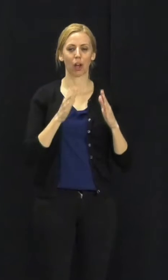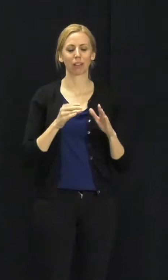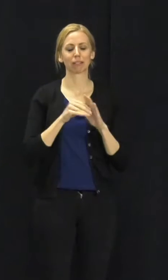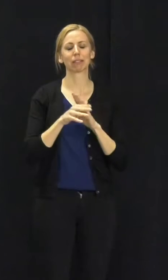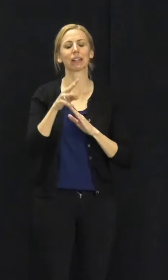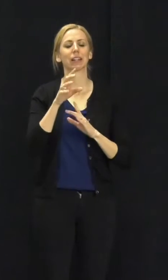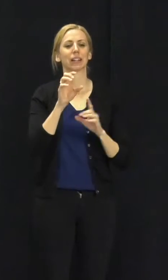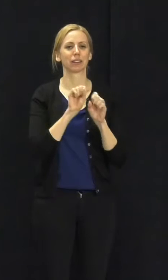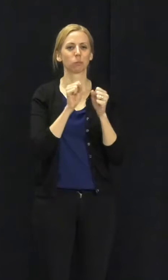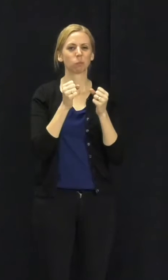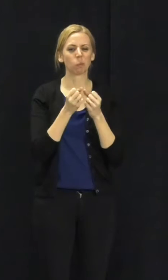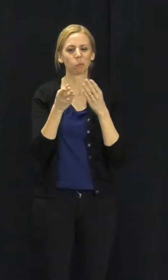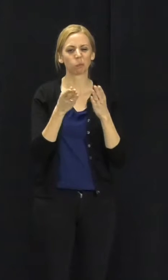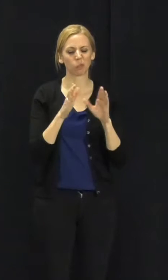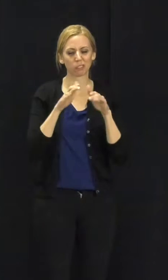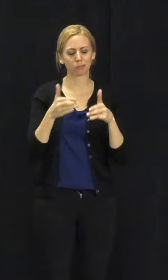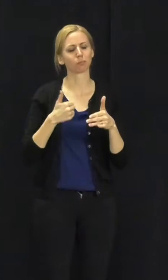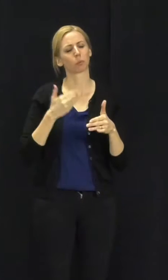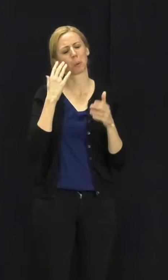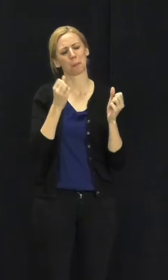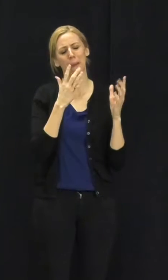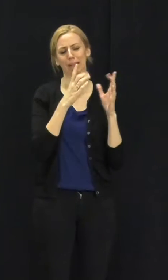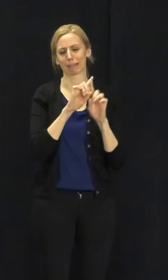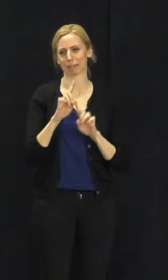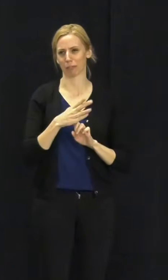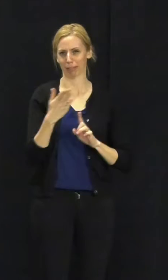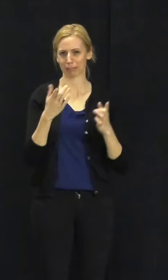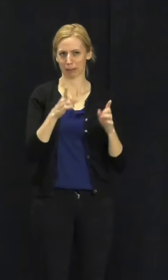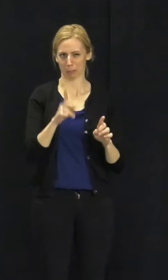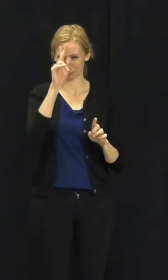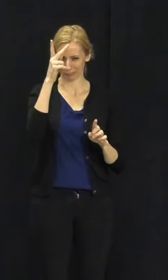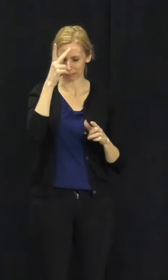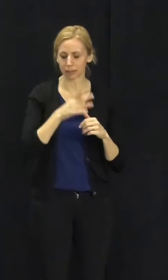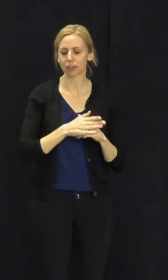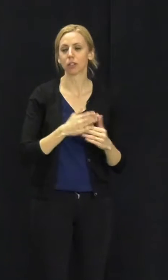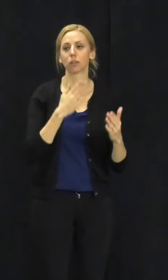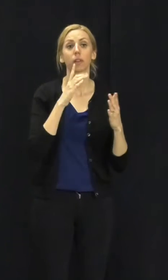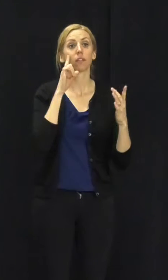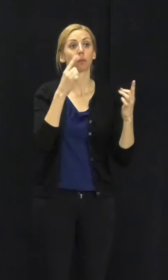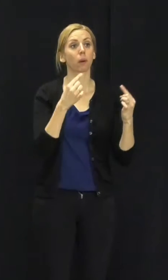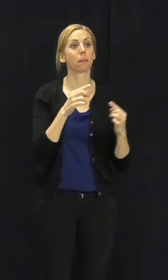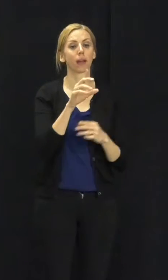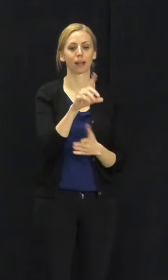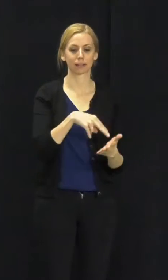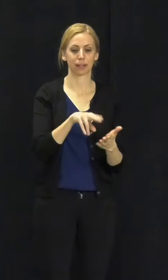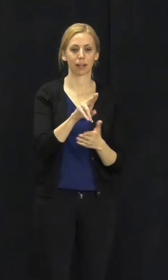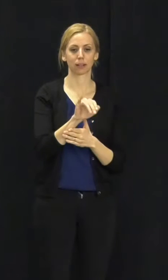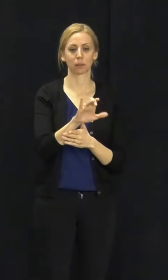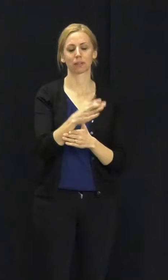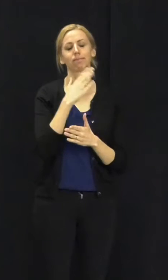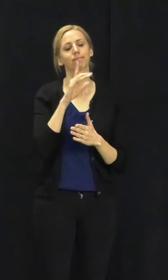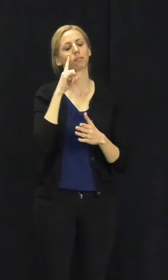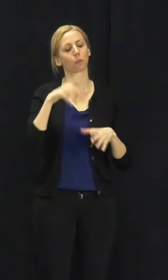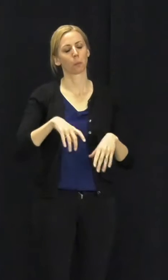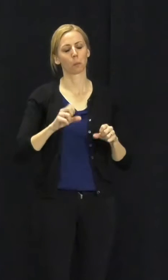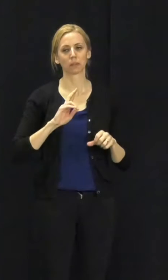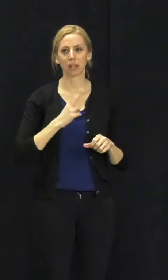the transportation system. I wouldn't have it any other way, but it is disruptive.